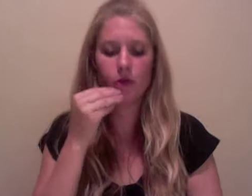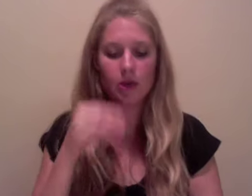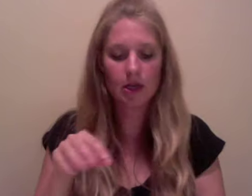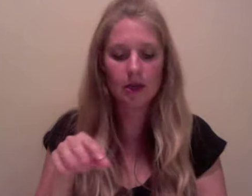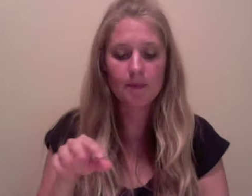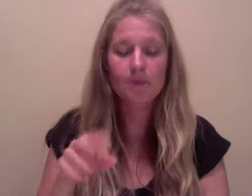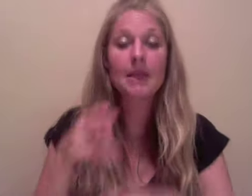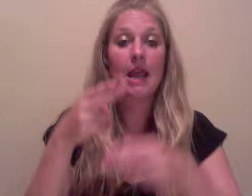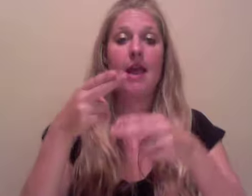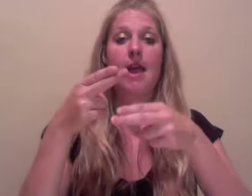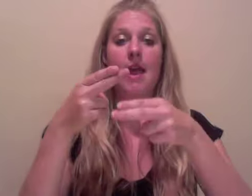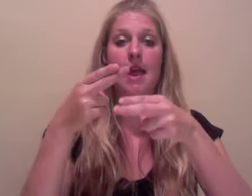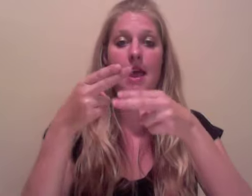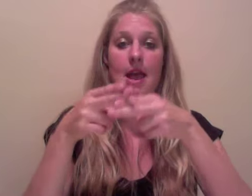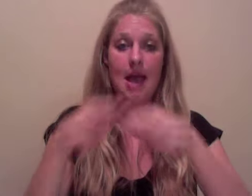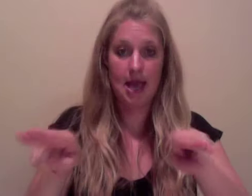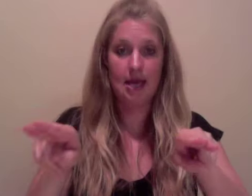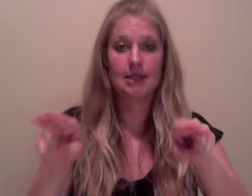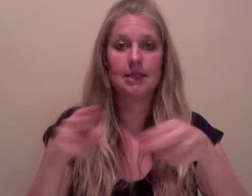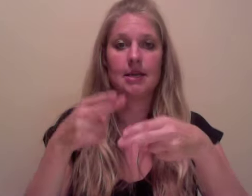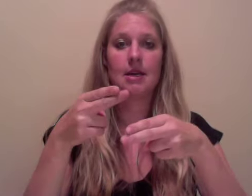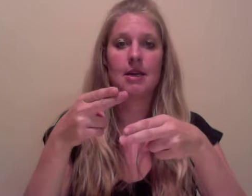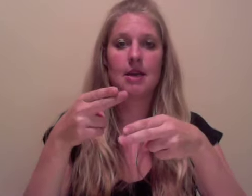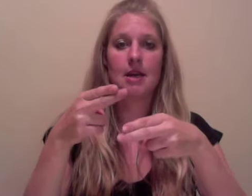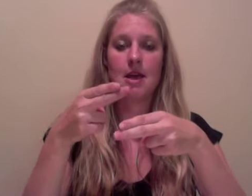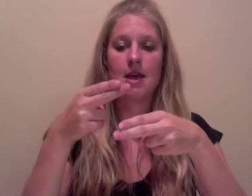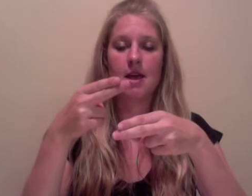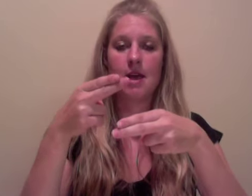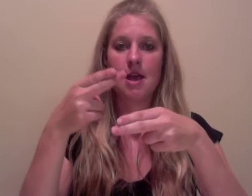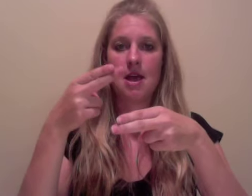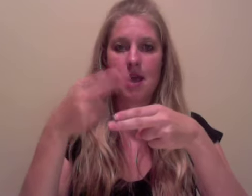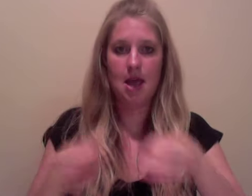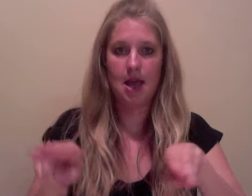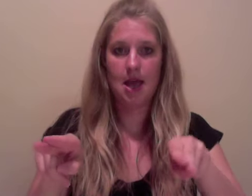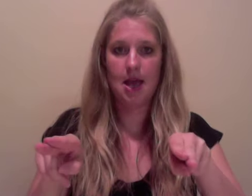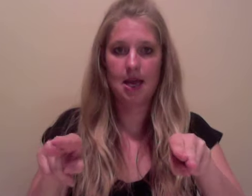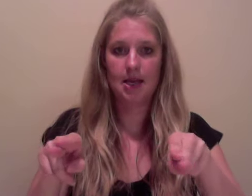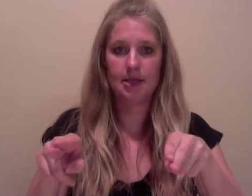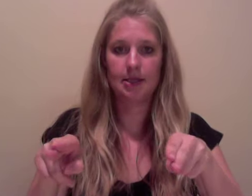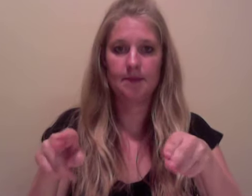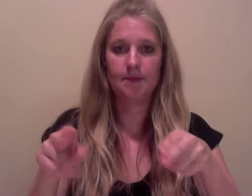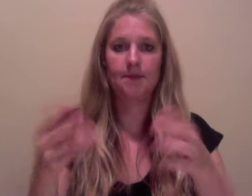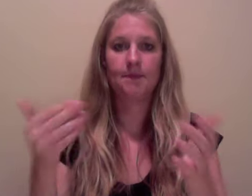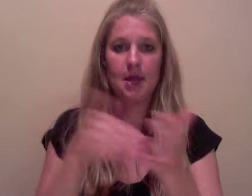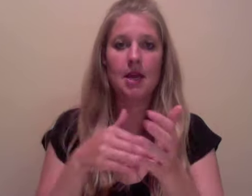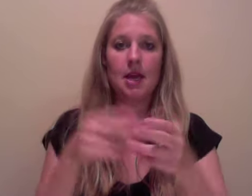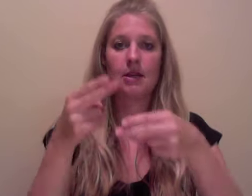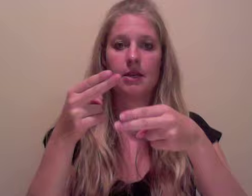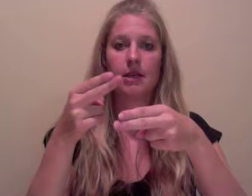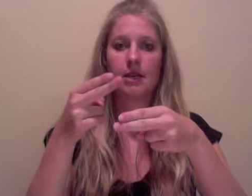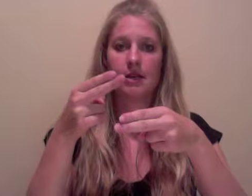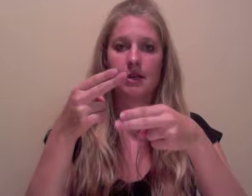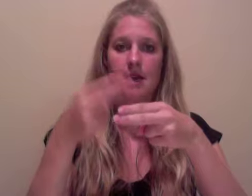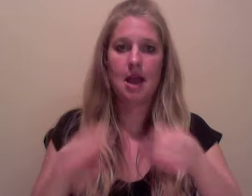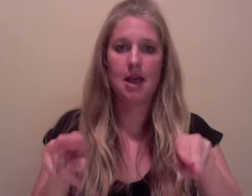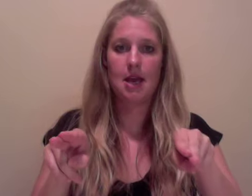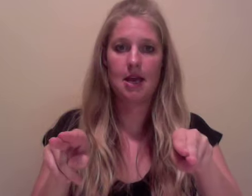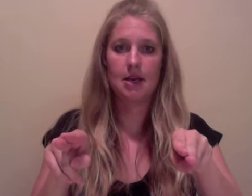food. So egg. So your right hand is on top of your left hand, or your dominant hand on top of your non-dominant hand, and it's like you're cracking open an